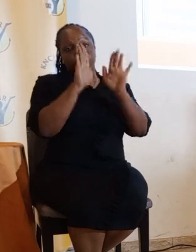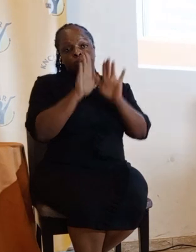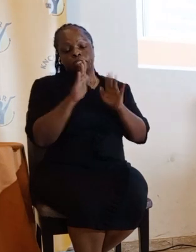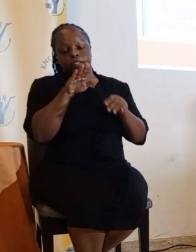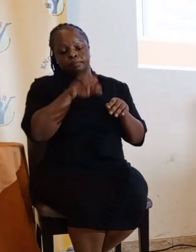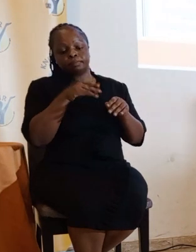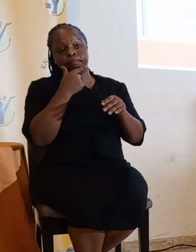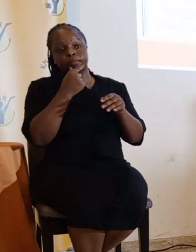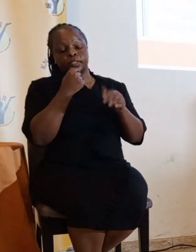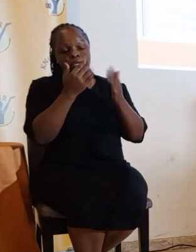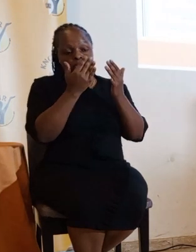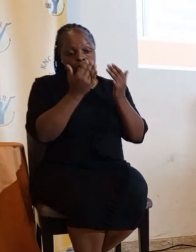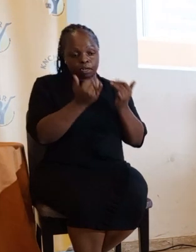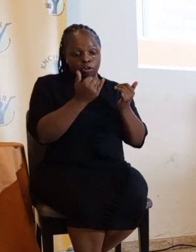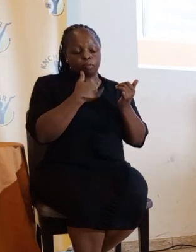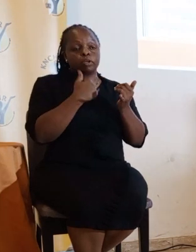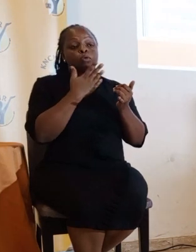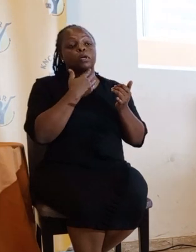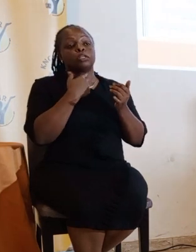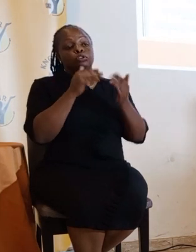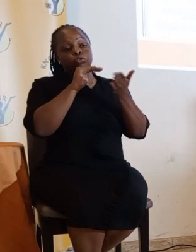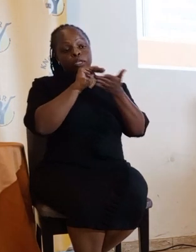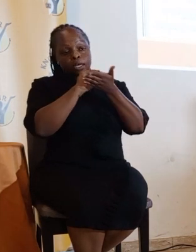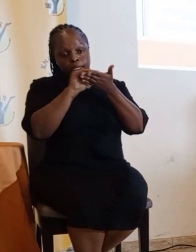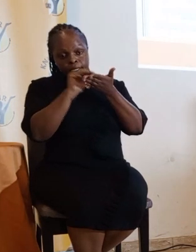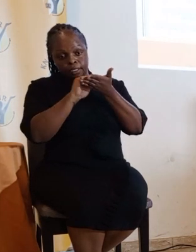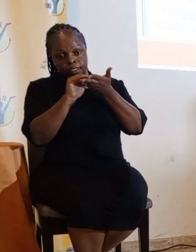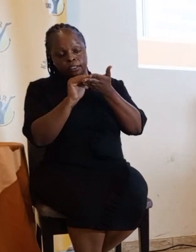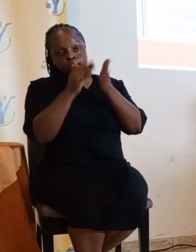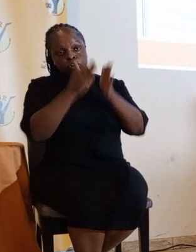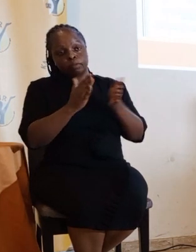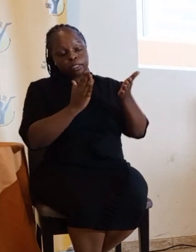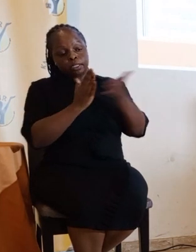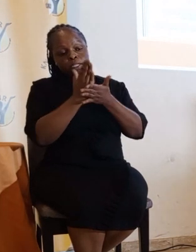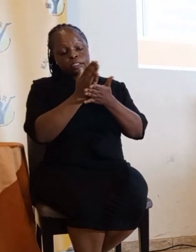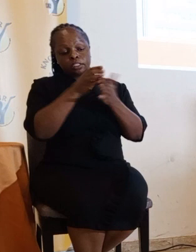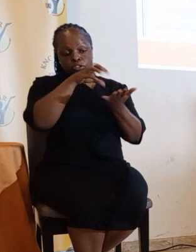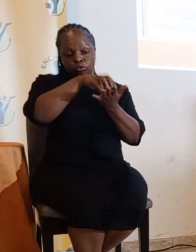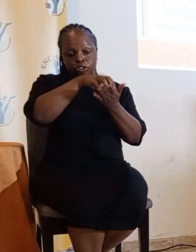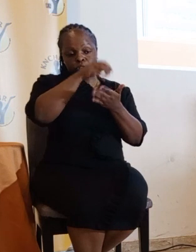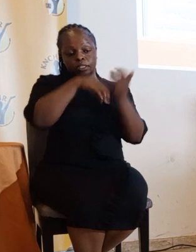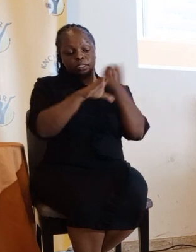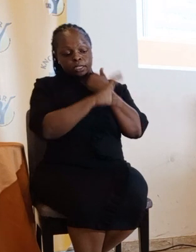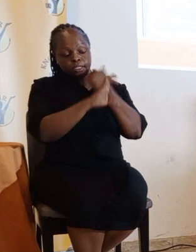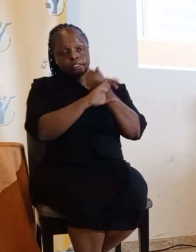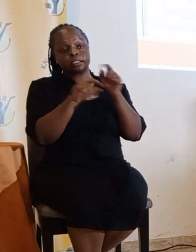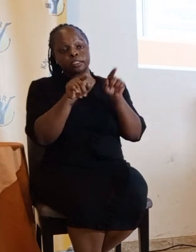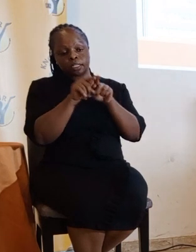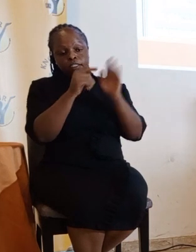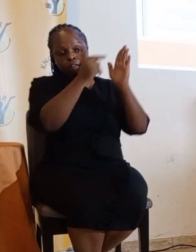and gentlemen, I now turn to address the human rights situation in the country as follows.